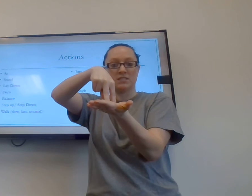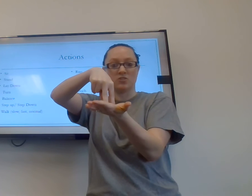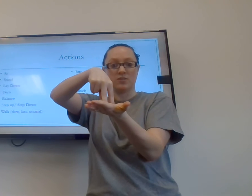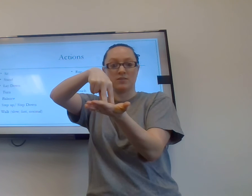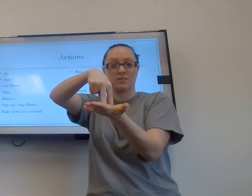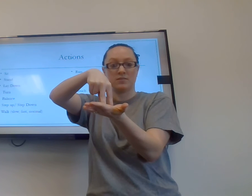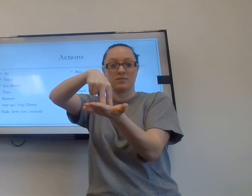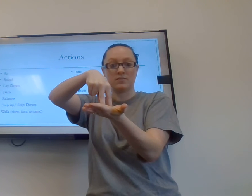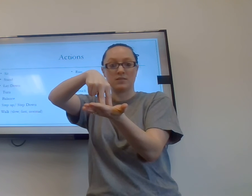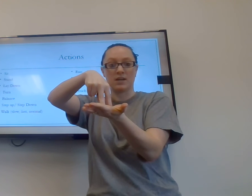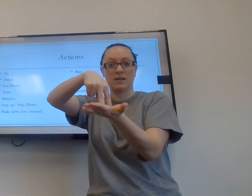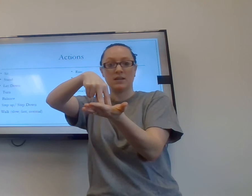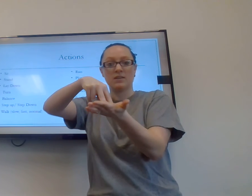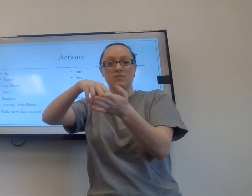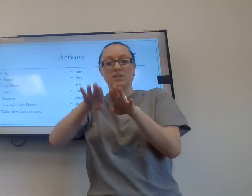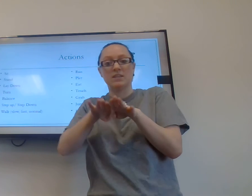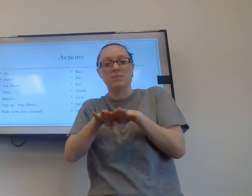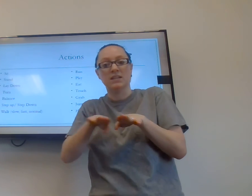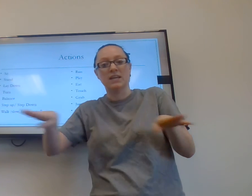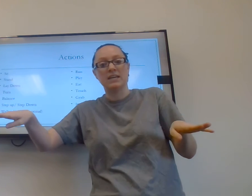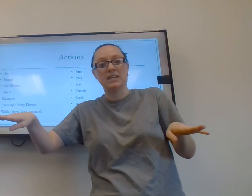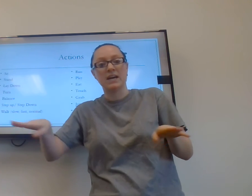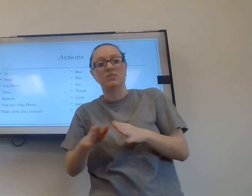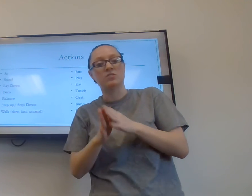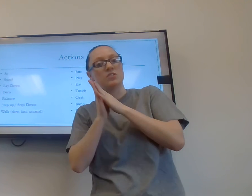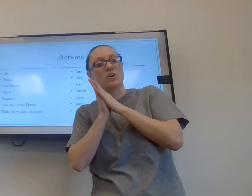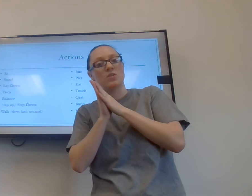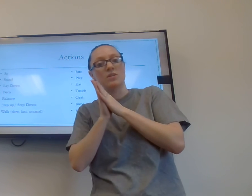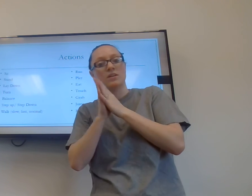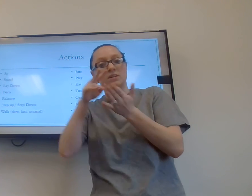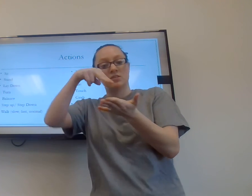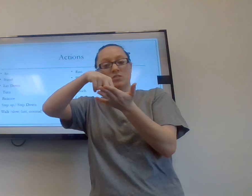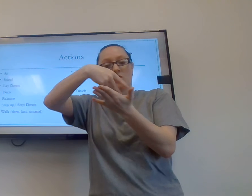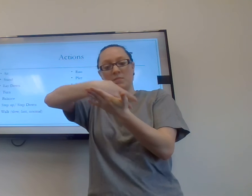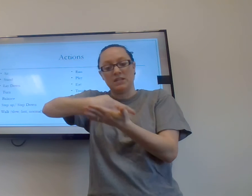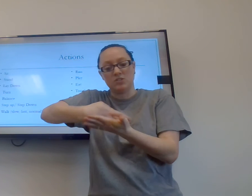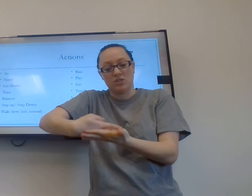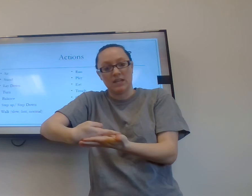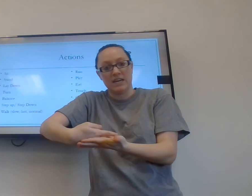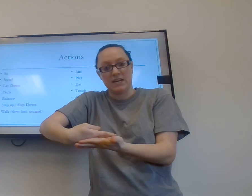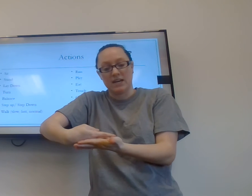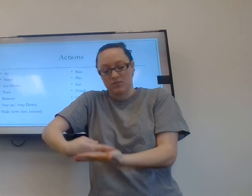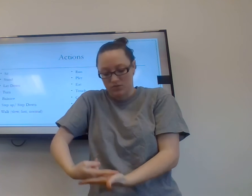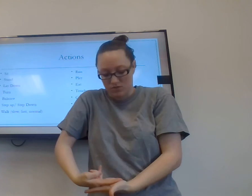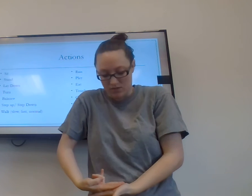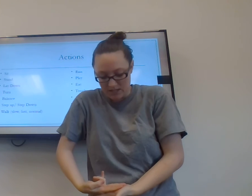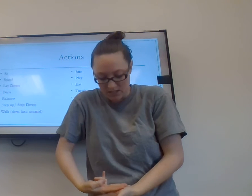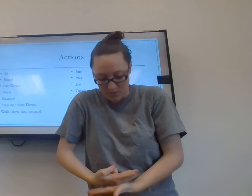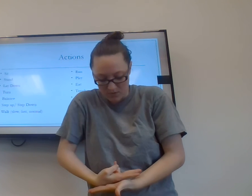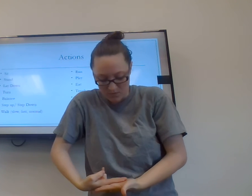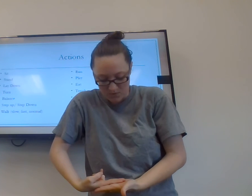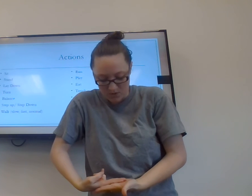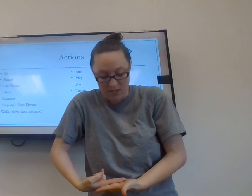transition. Okay? You need them to lay down. So I'm going to need you to lay down. So that's that weird one where you go like